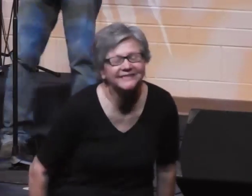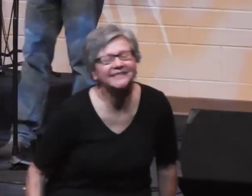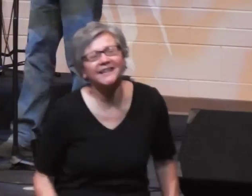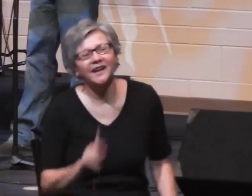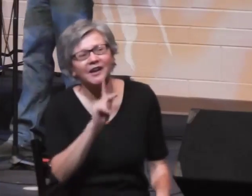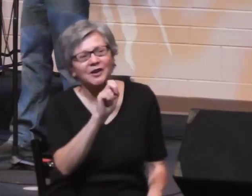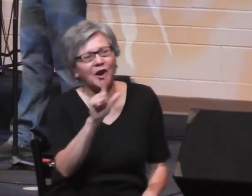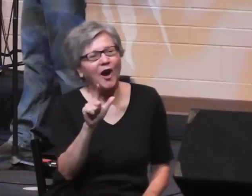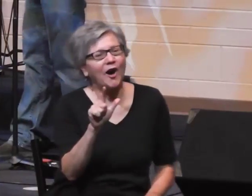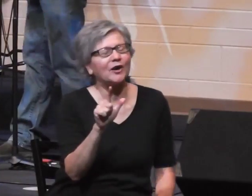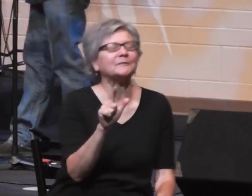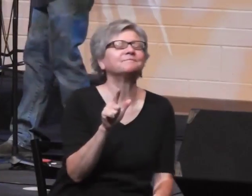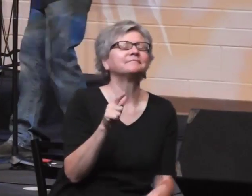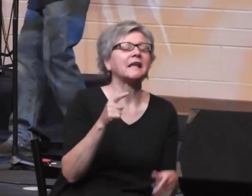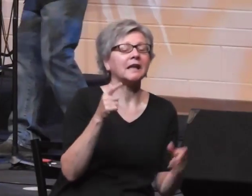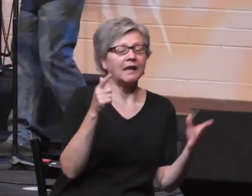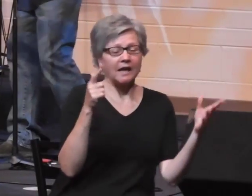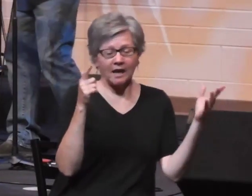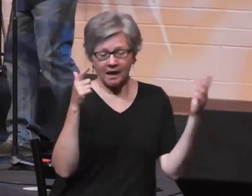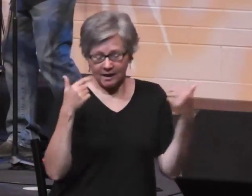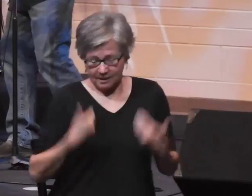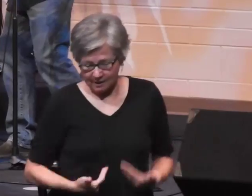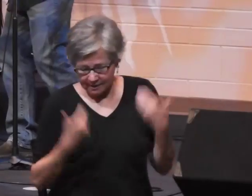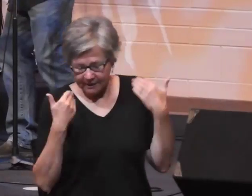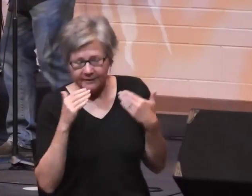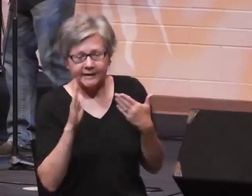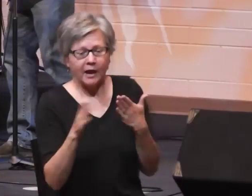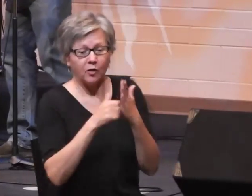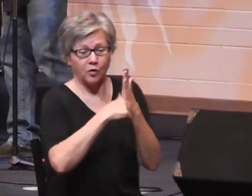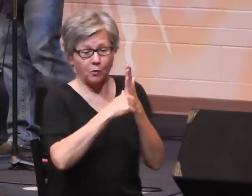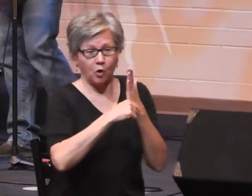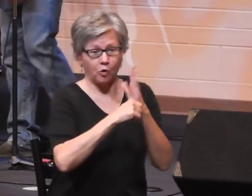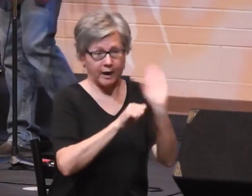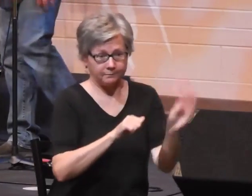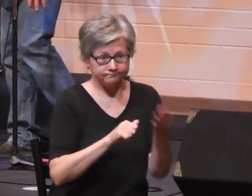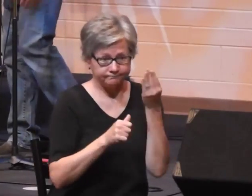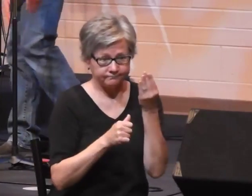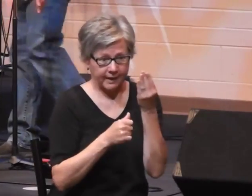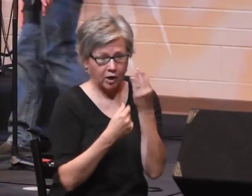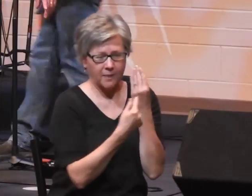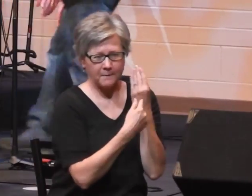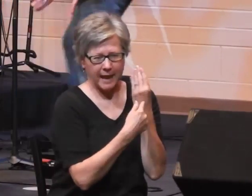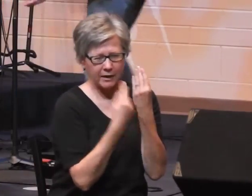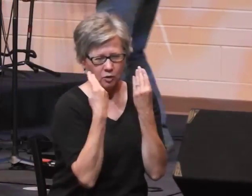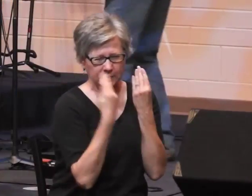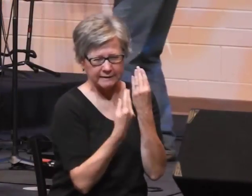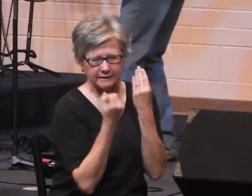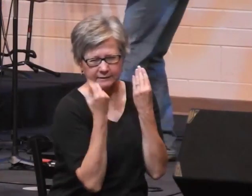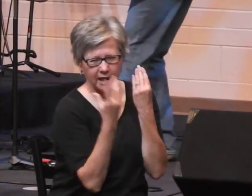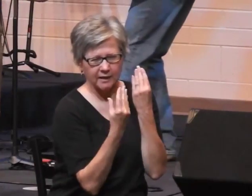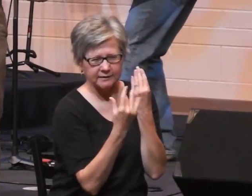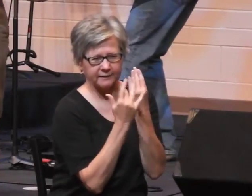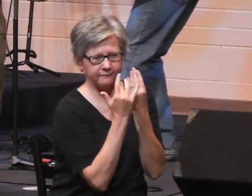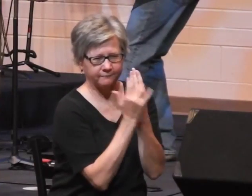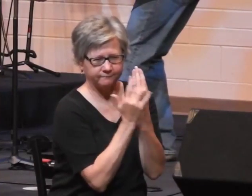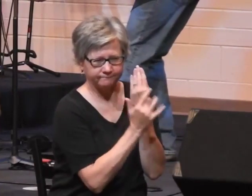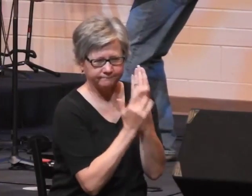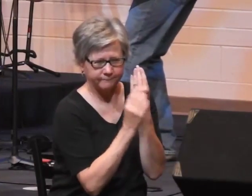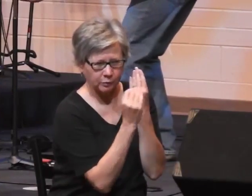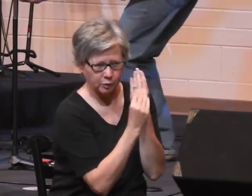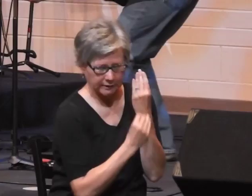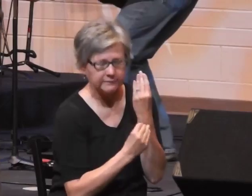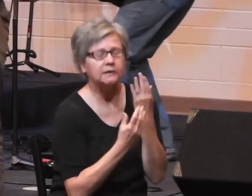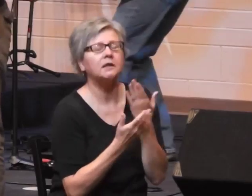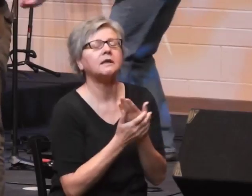I'm Karl, one of the pastors here. If you would grab the program, and on the back of the program, you're going to find a bunch of fill-in-the-blank